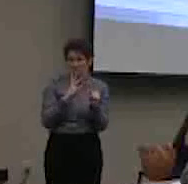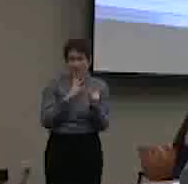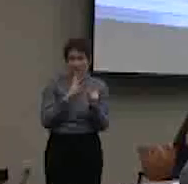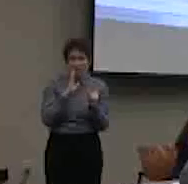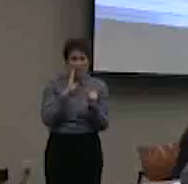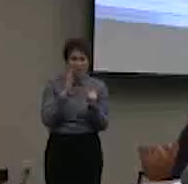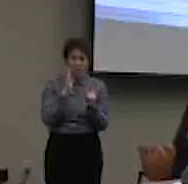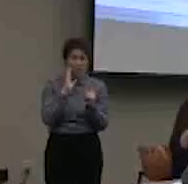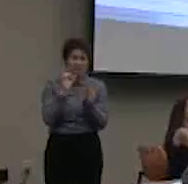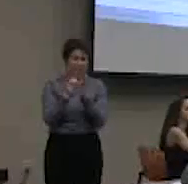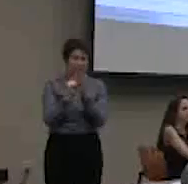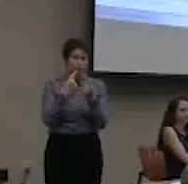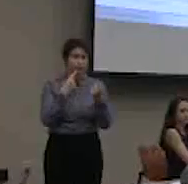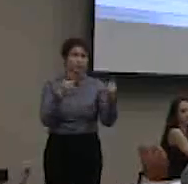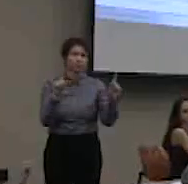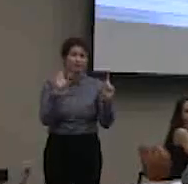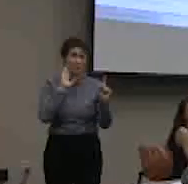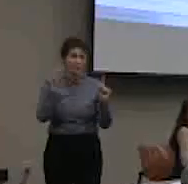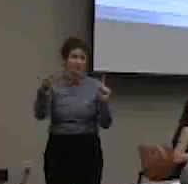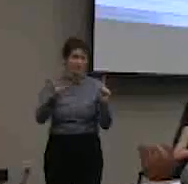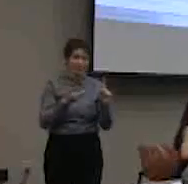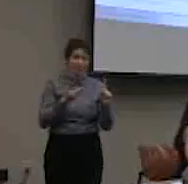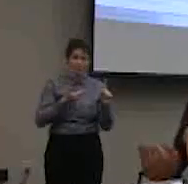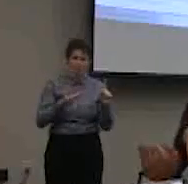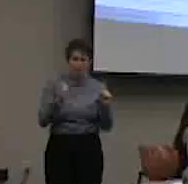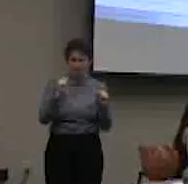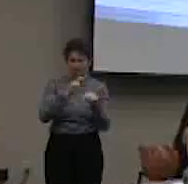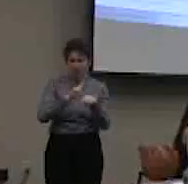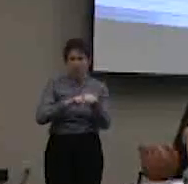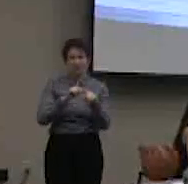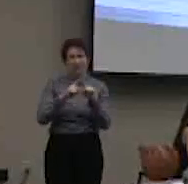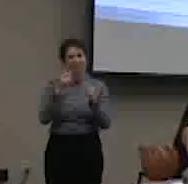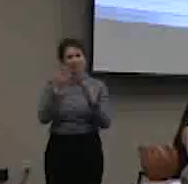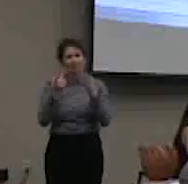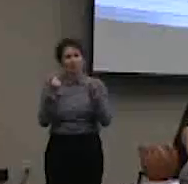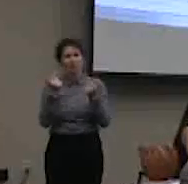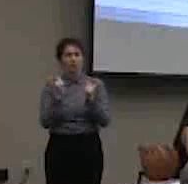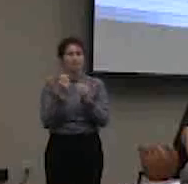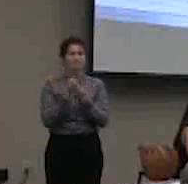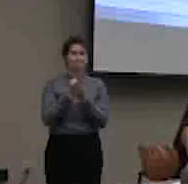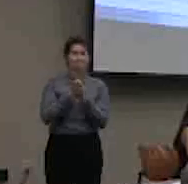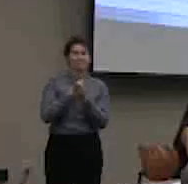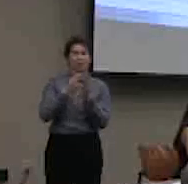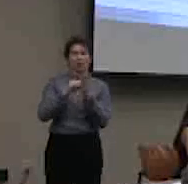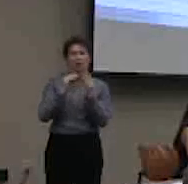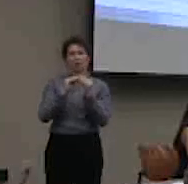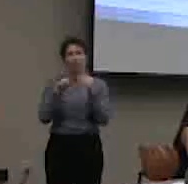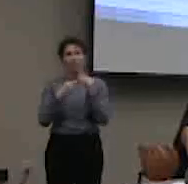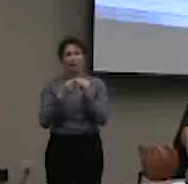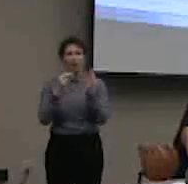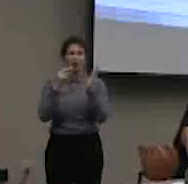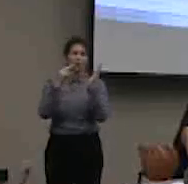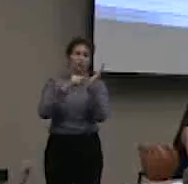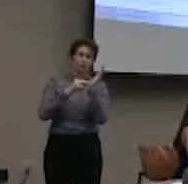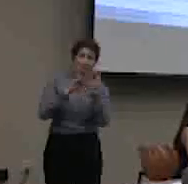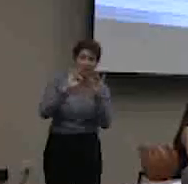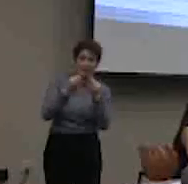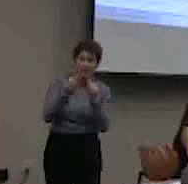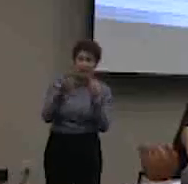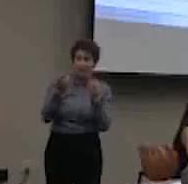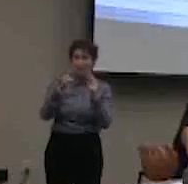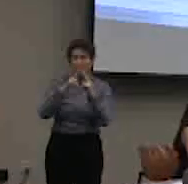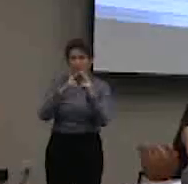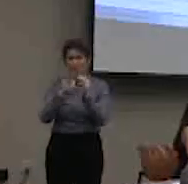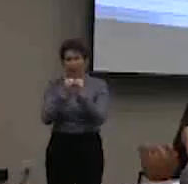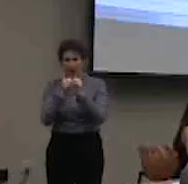be invited and welcome, but they may be trying to learn more about the nurse family partnership and how do they get connected to